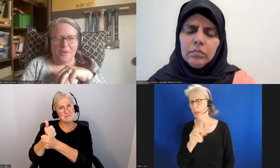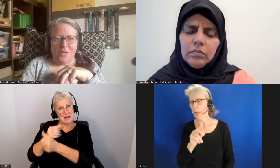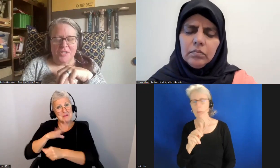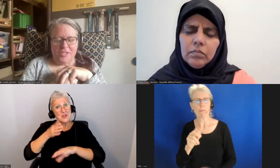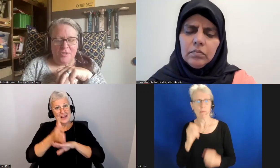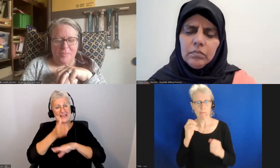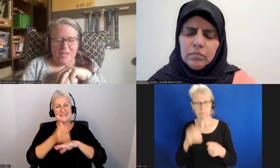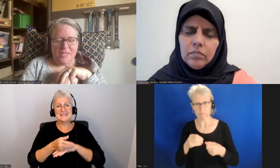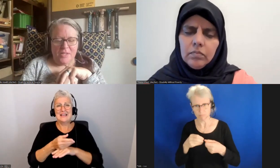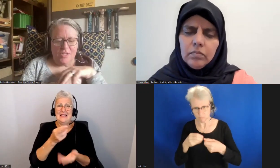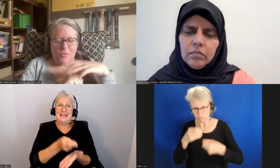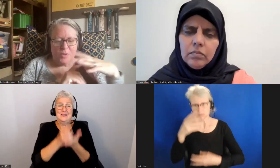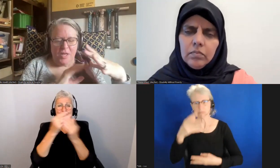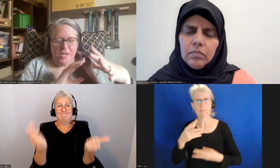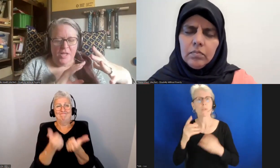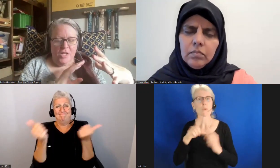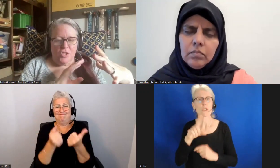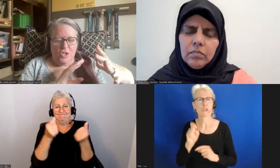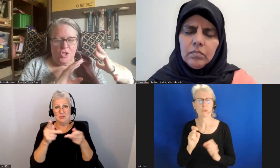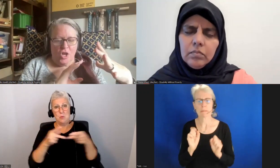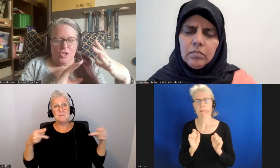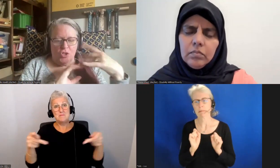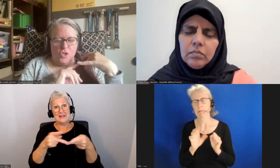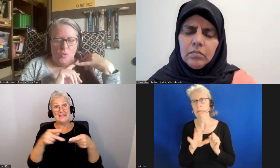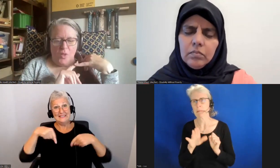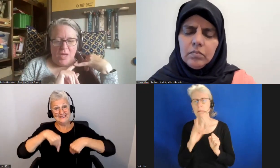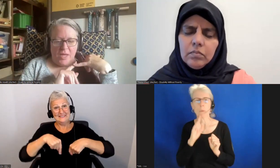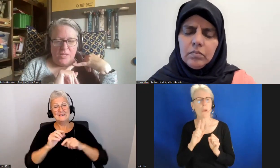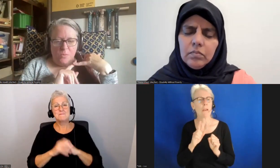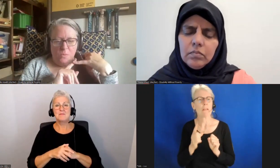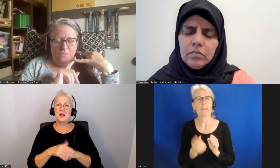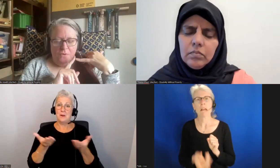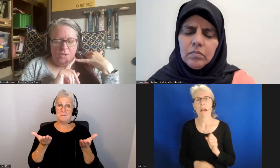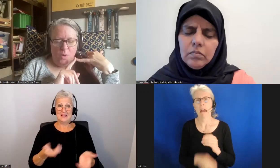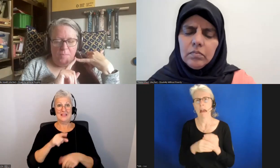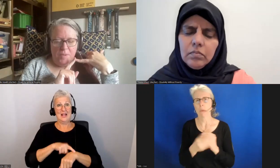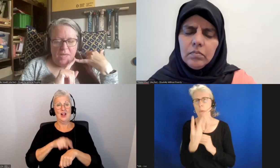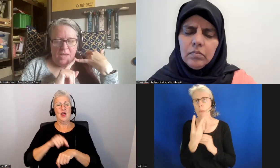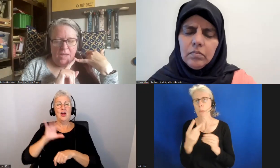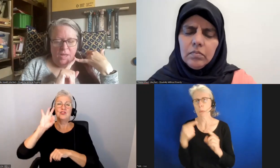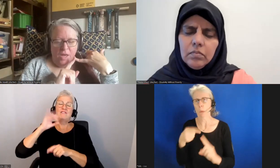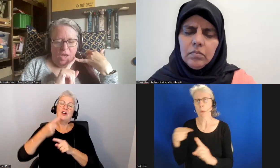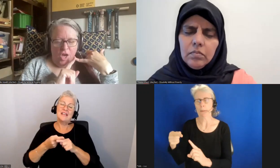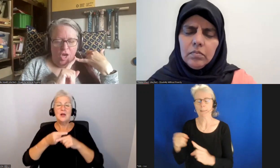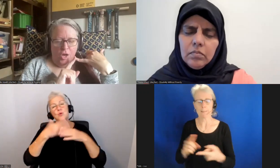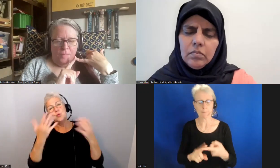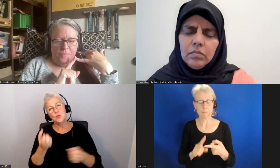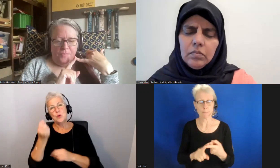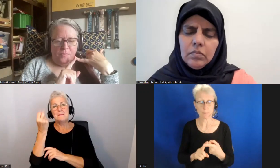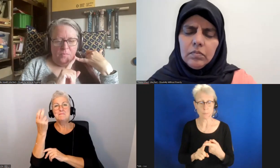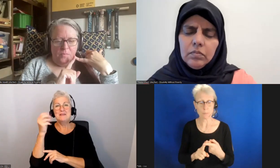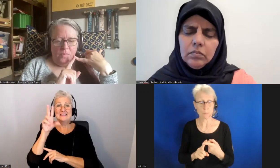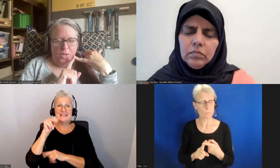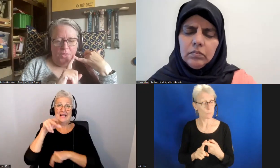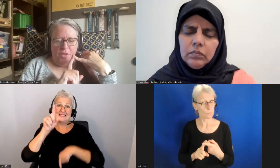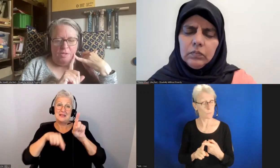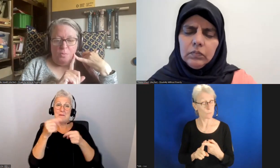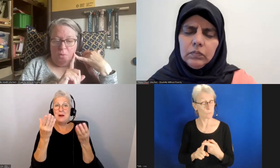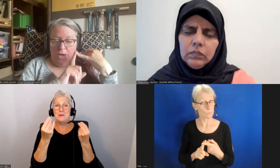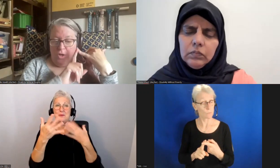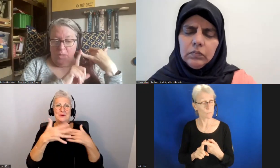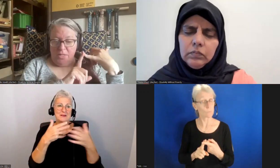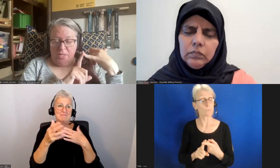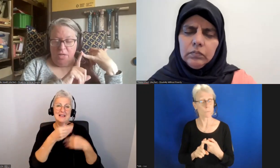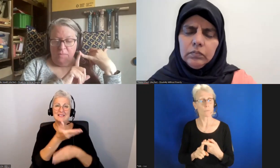got a lot of questions coming in, so I just want to touch on two things. First one being um,